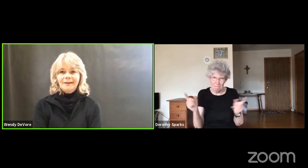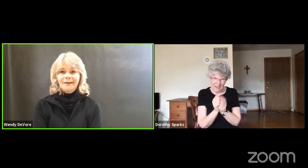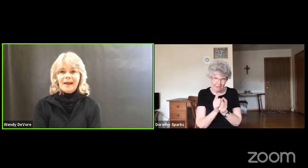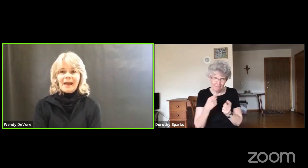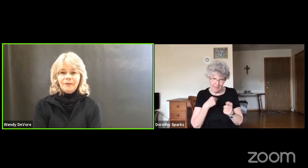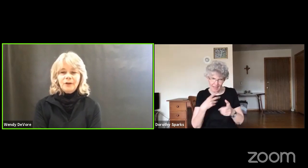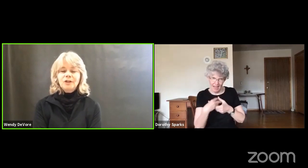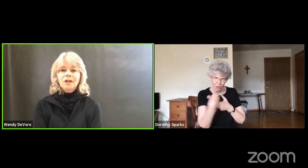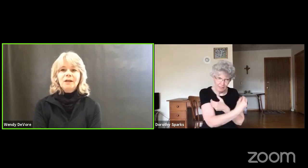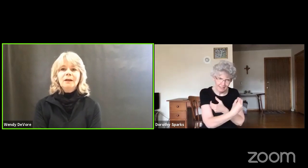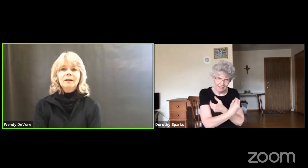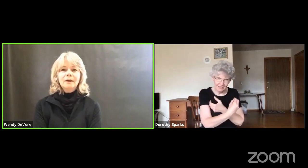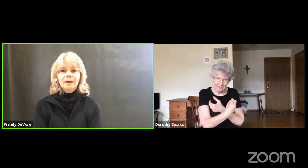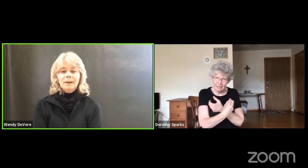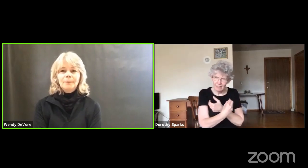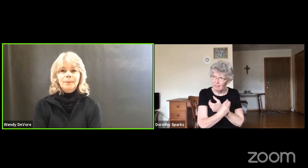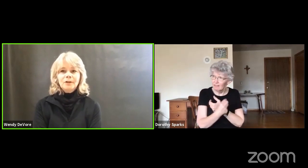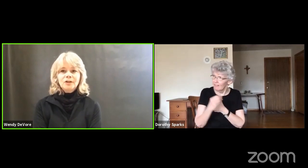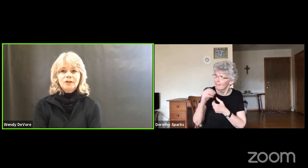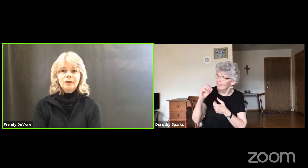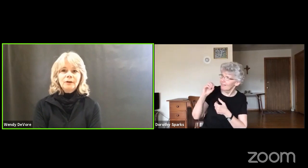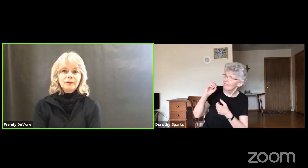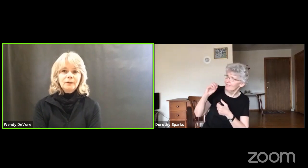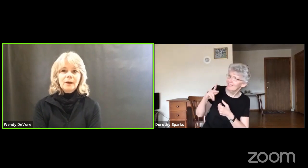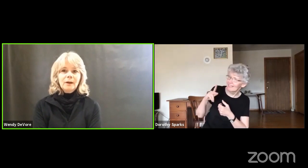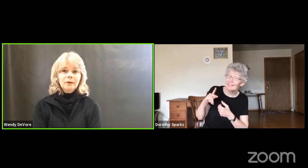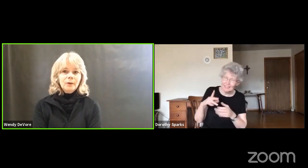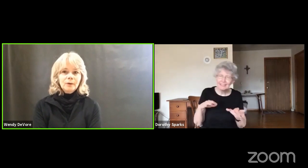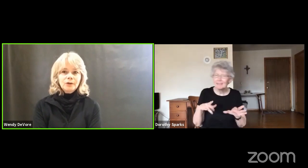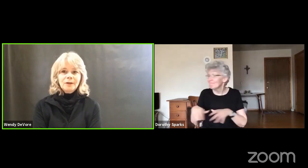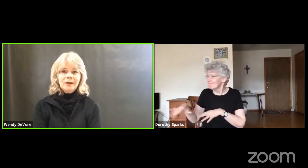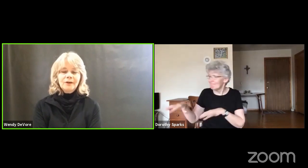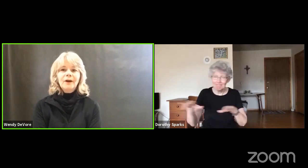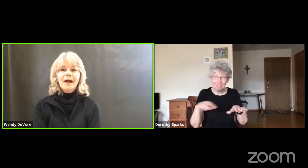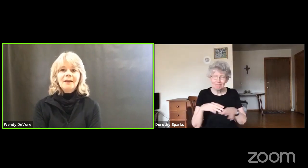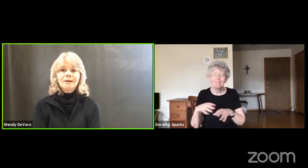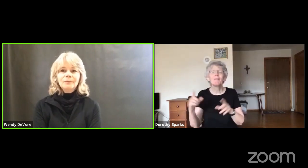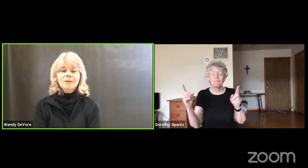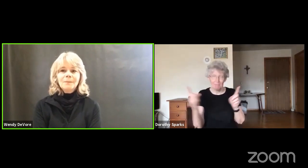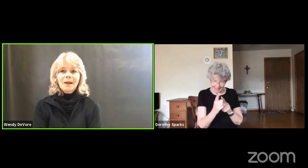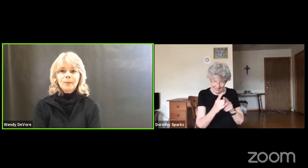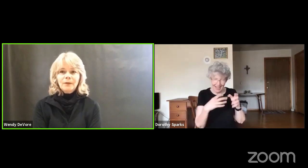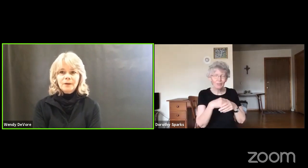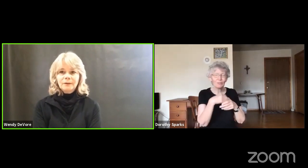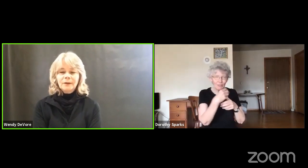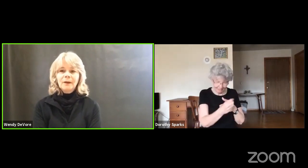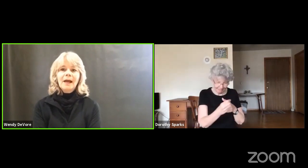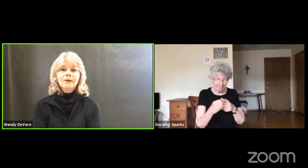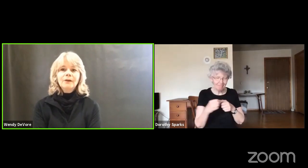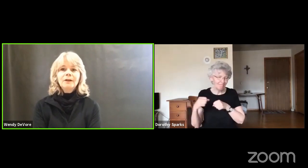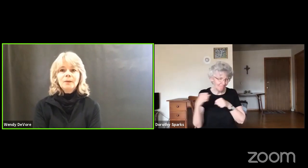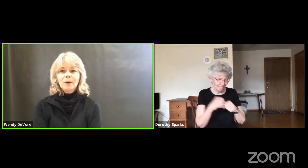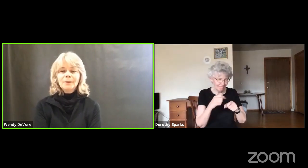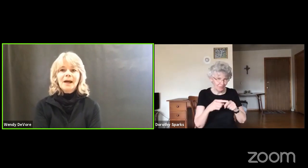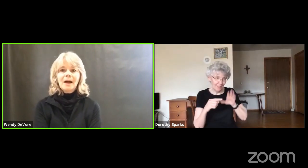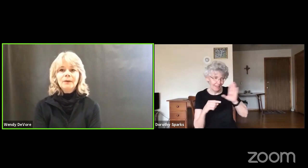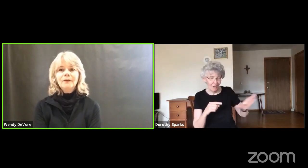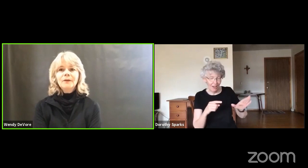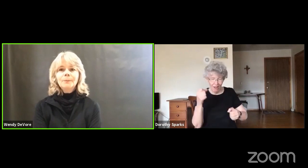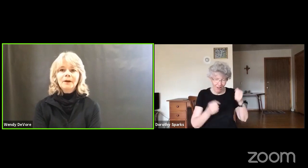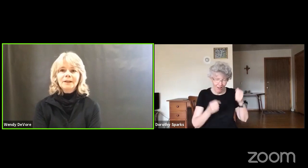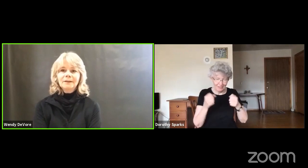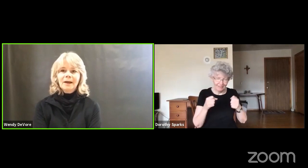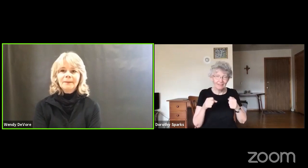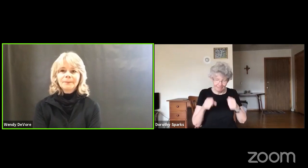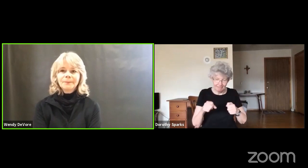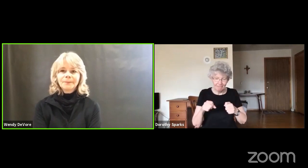And after she purchased her groceries and her items, she met with this elderly woman out in